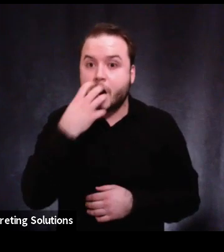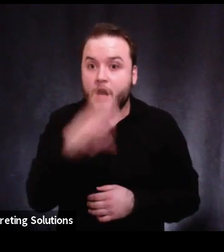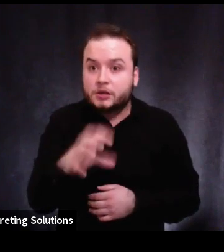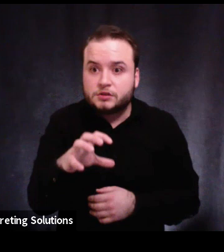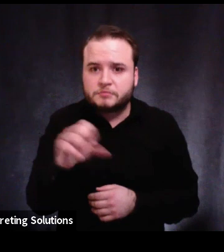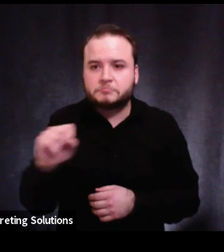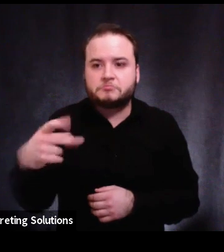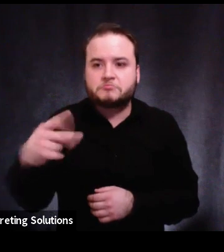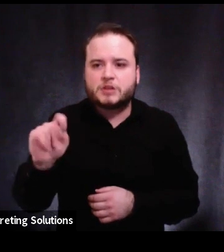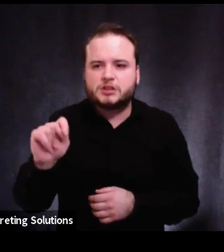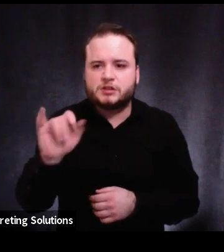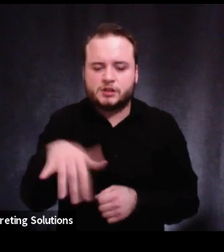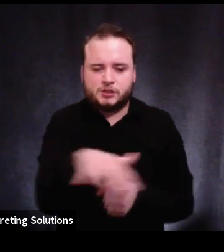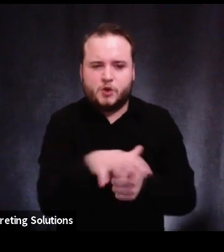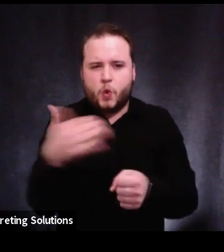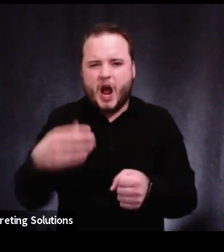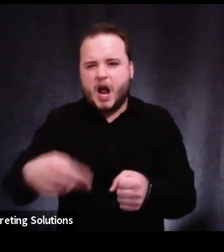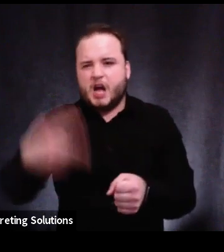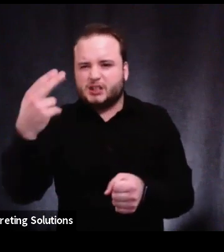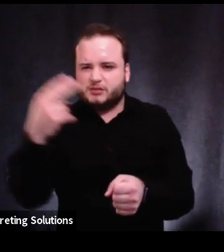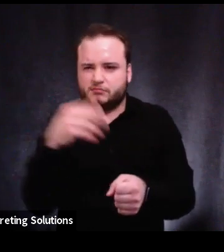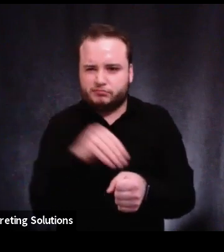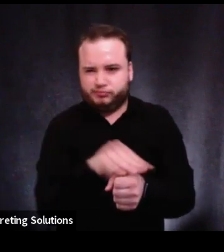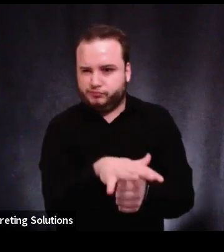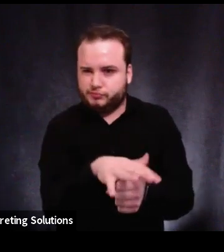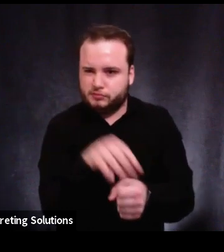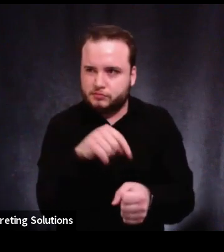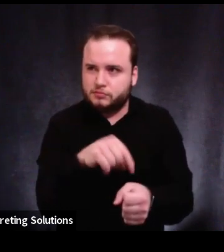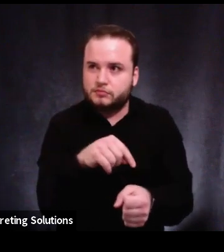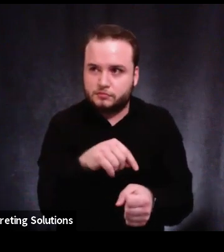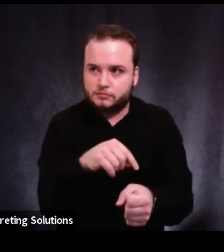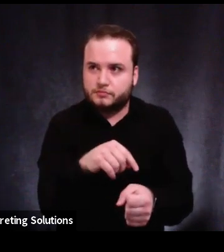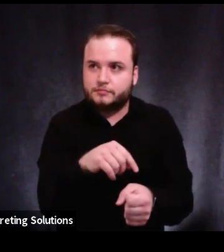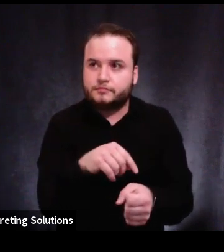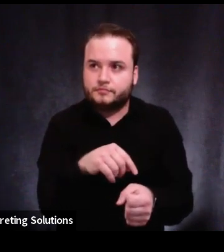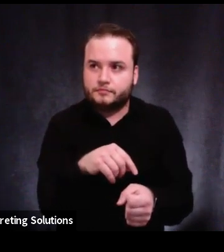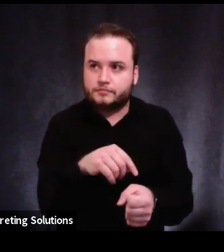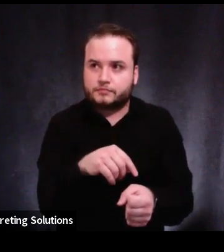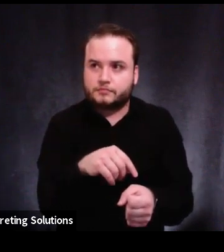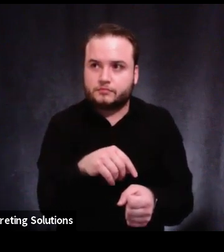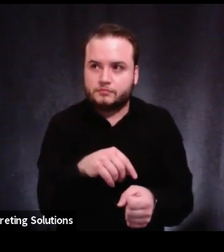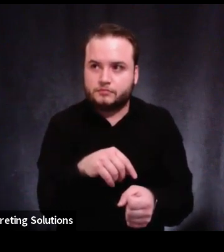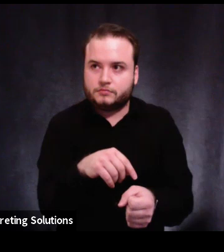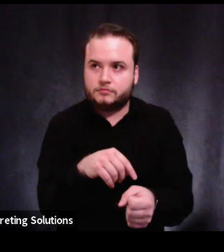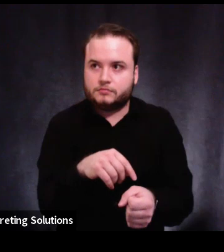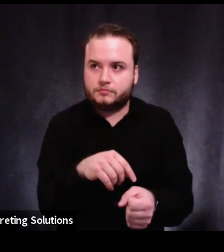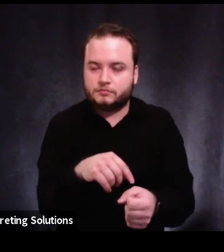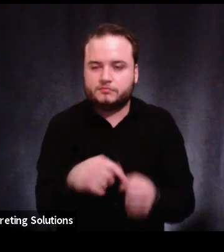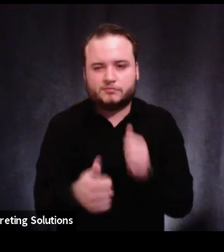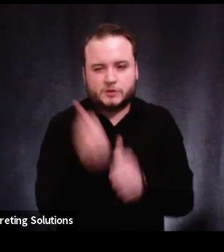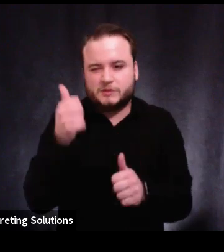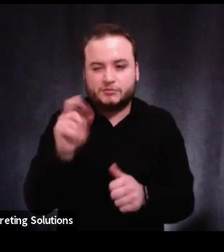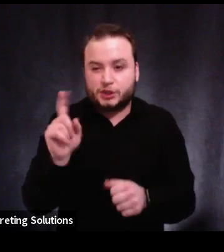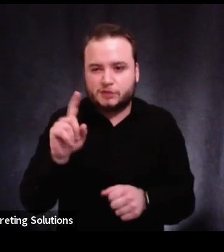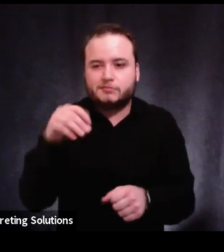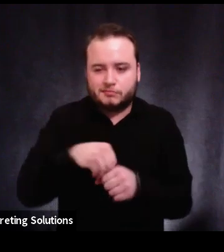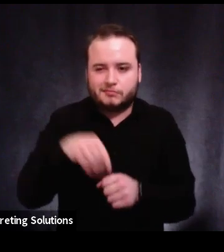we're focusing on most heavily at this point is our congregate care settings. We are now